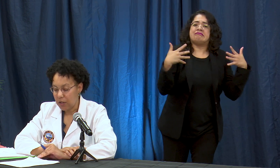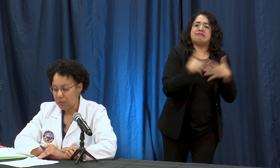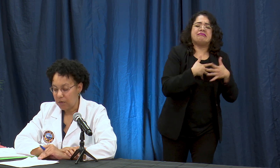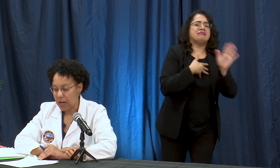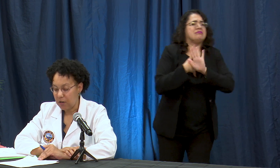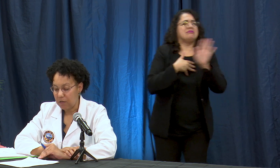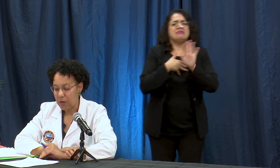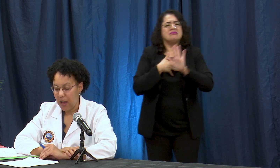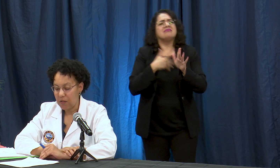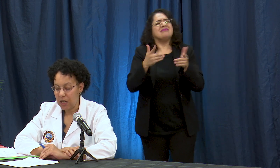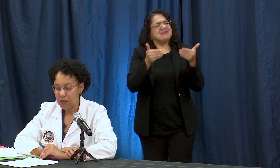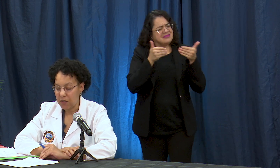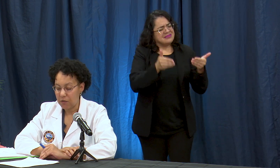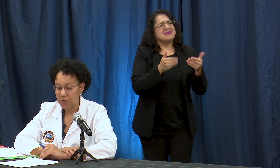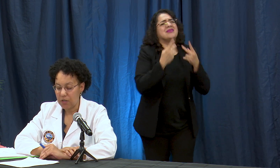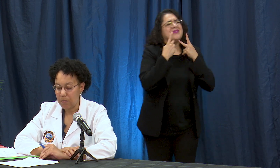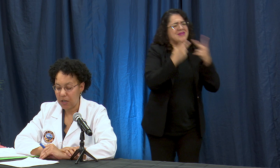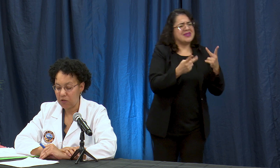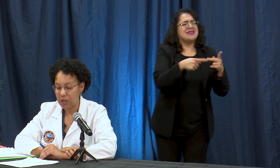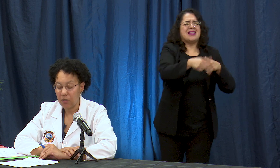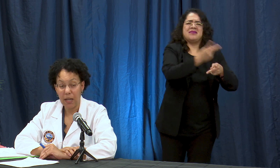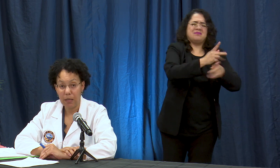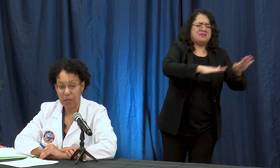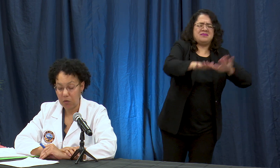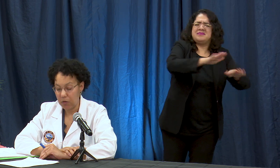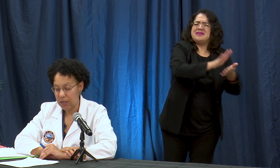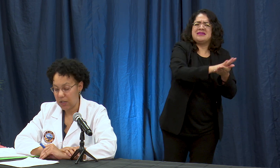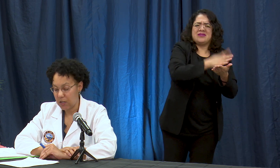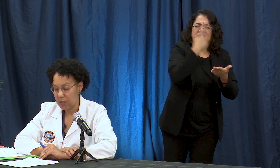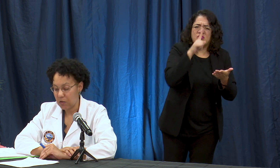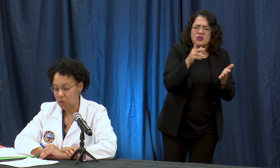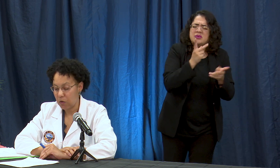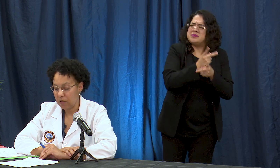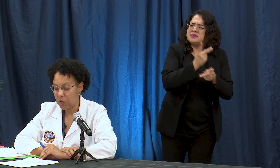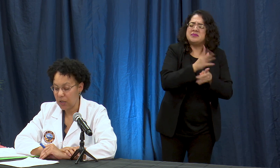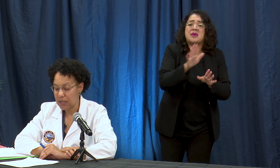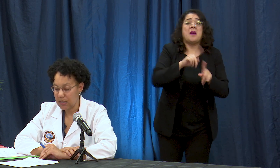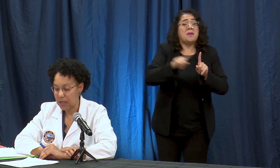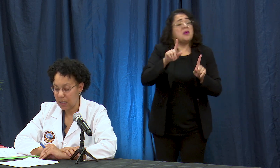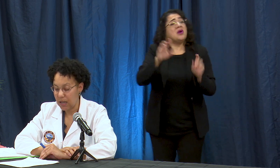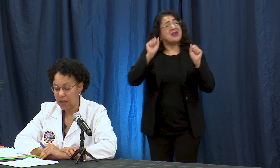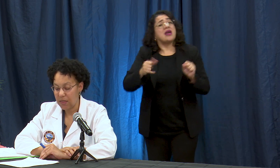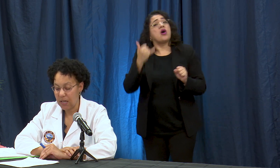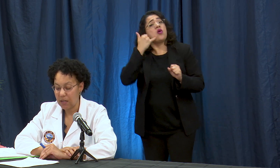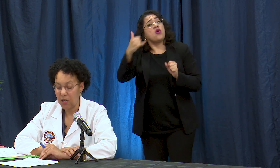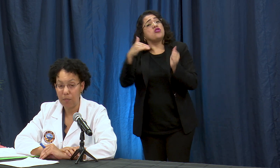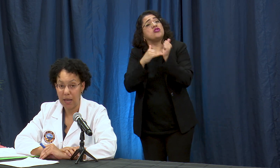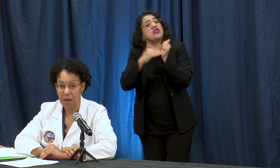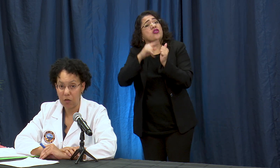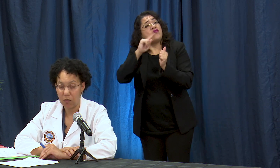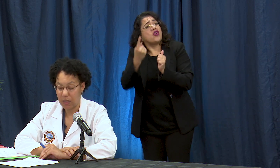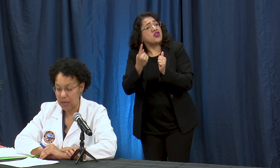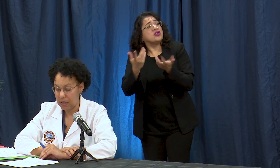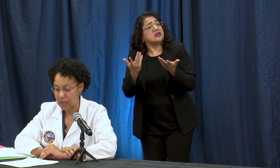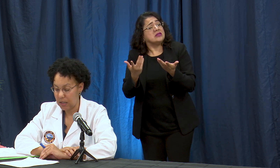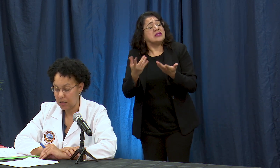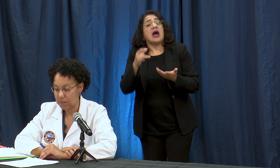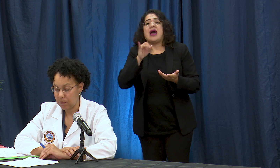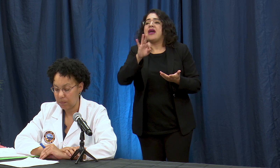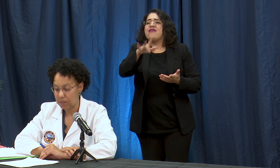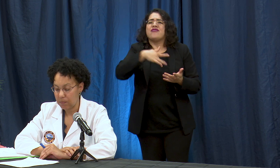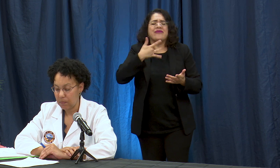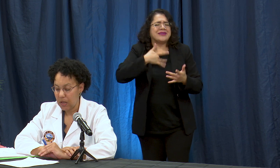your healthcare provider if you have any concerns about your underlying medical conditions or if you get sick and think that you may have